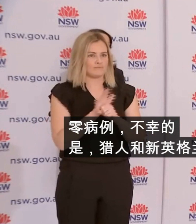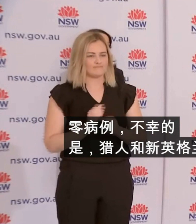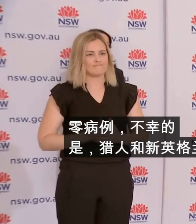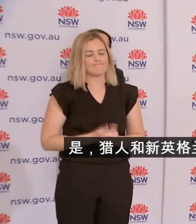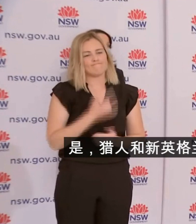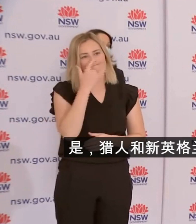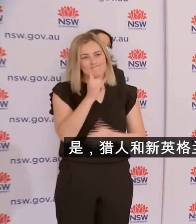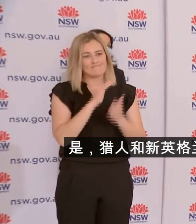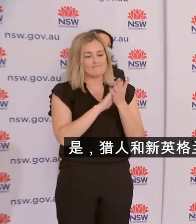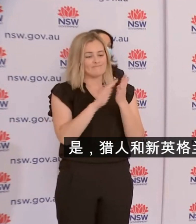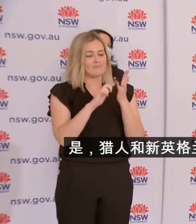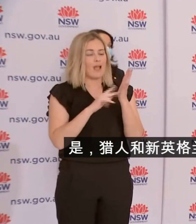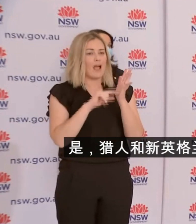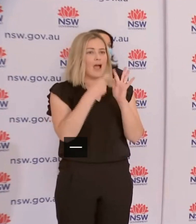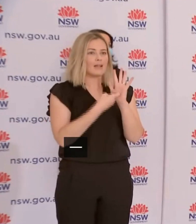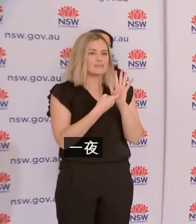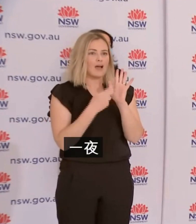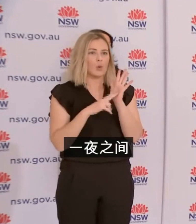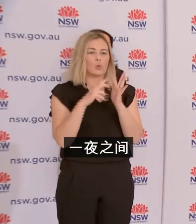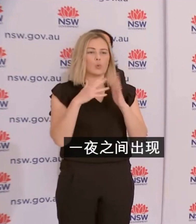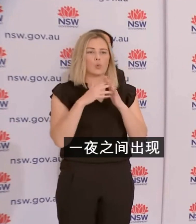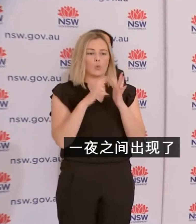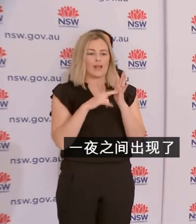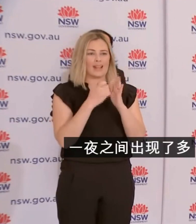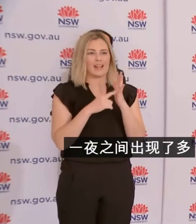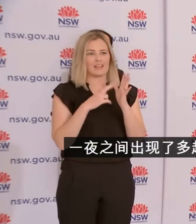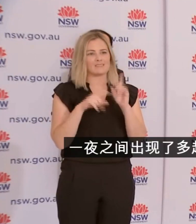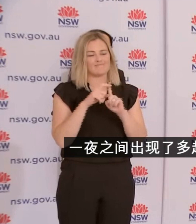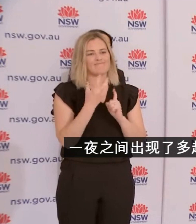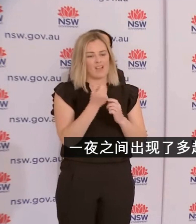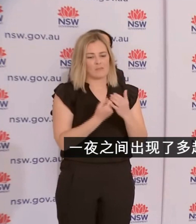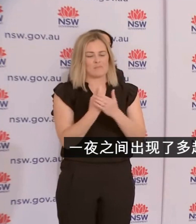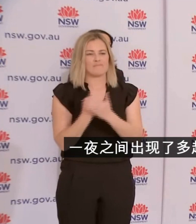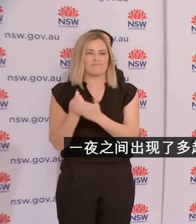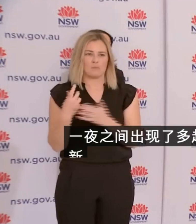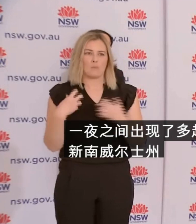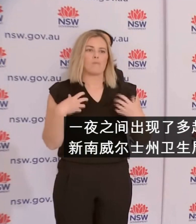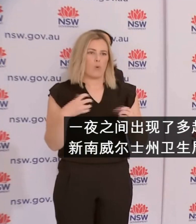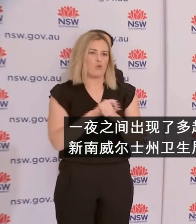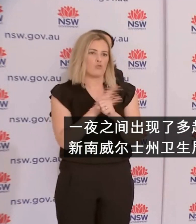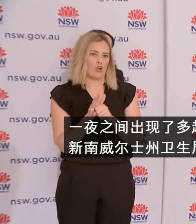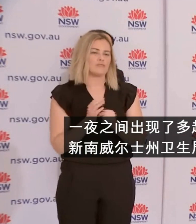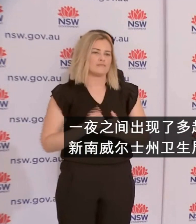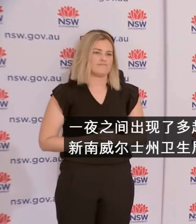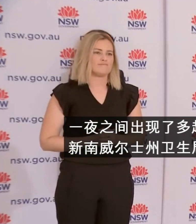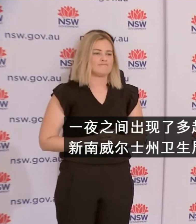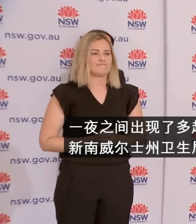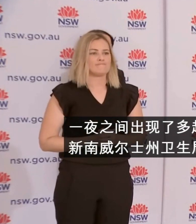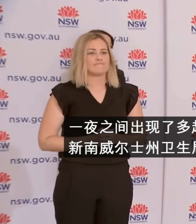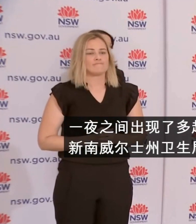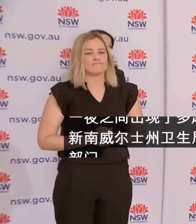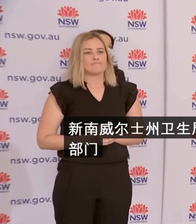for Hunter and New England, where there's been a number of cases overnight. And as a response to that, New South Wales